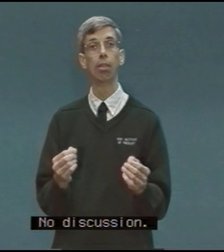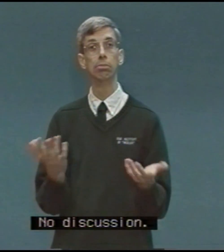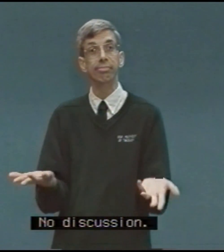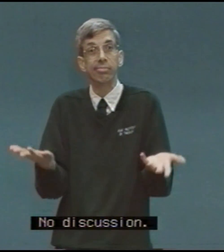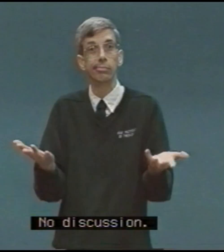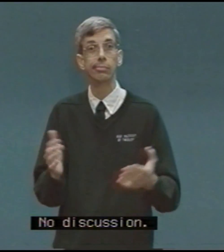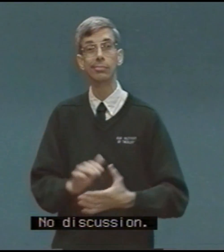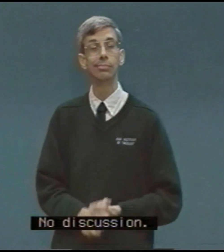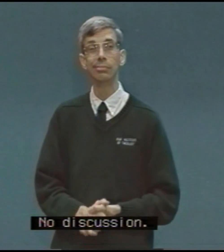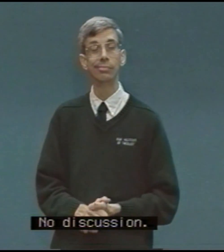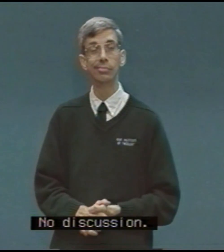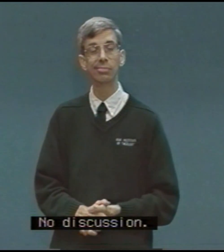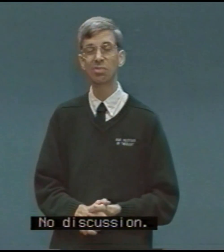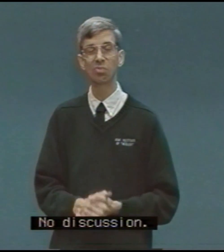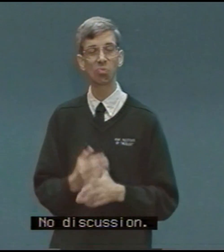No discussion.